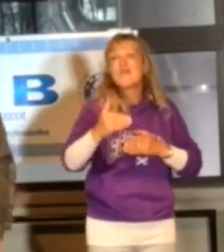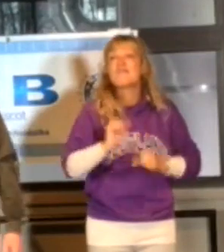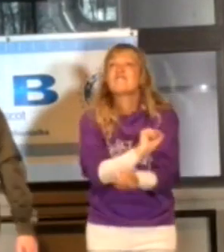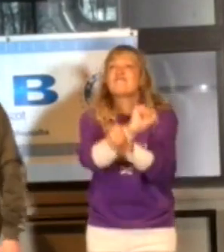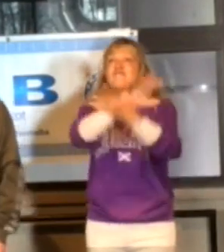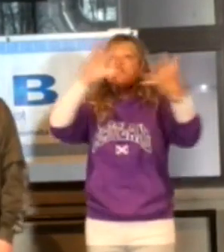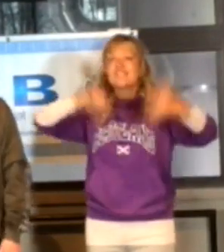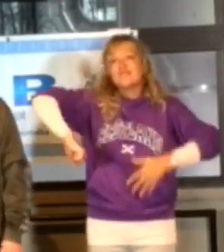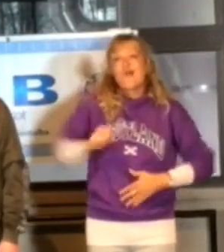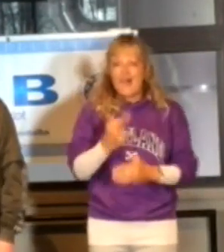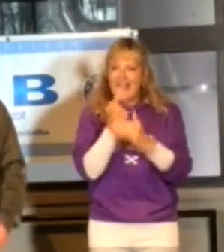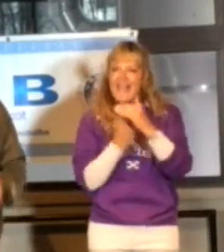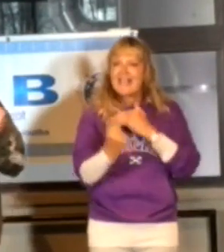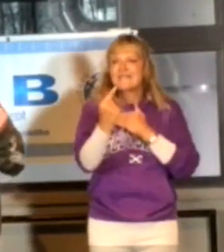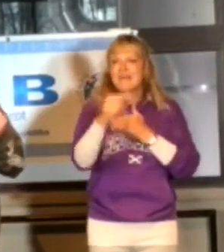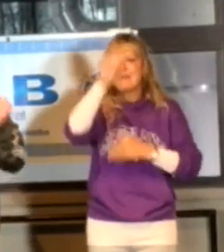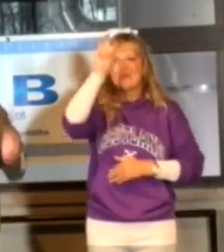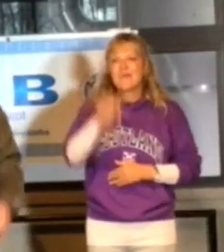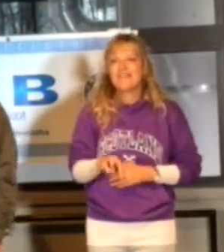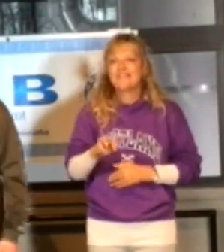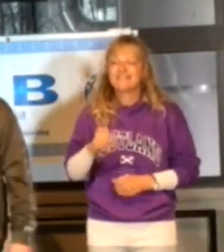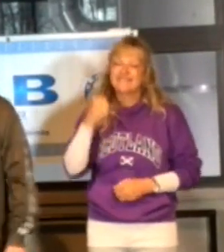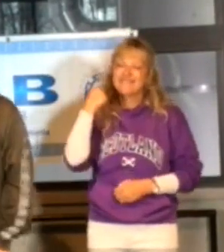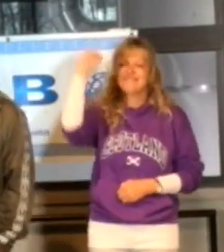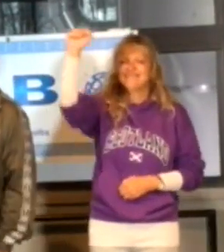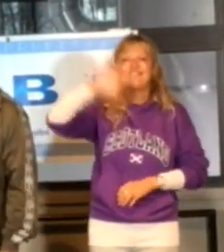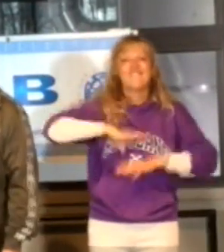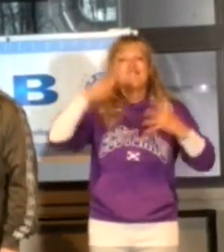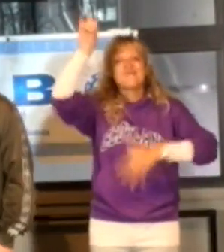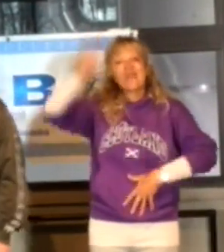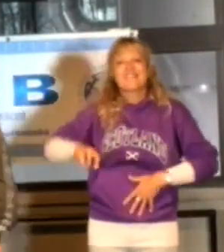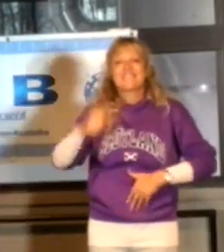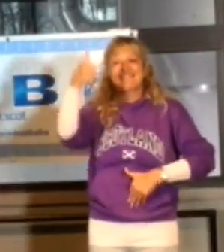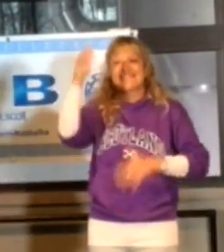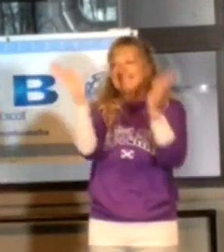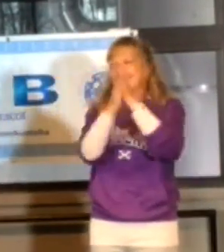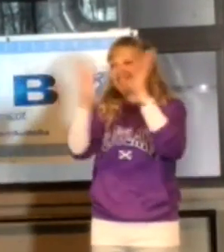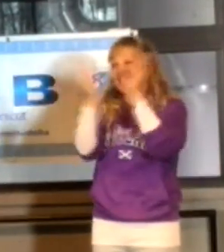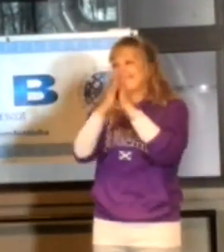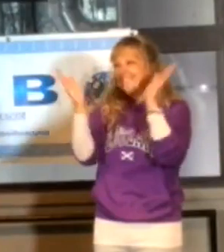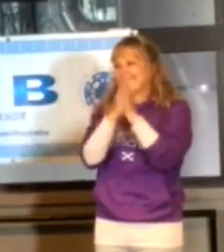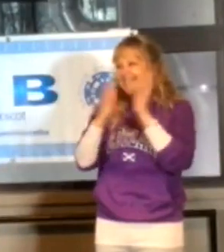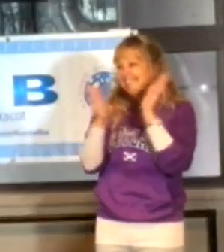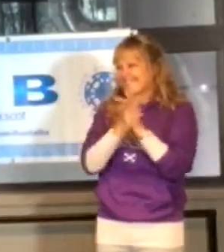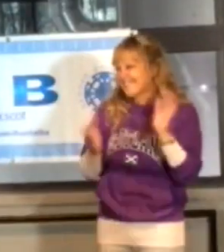independent Wales. Ymlaen I Gymru. Diolch yn fawr, thank you.